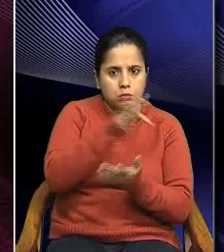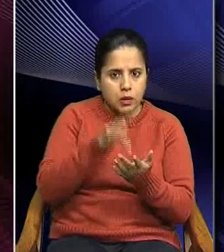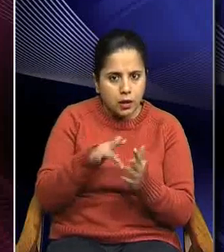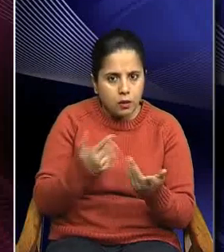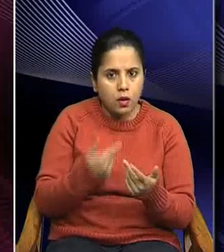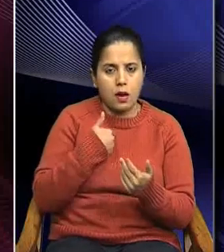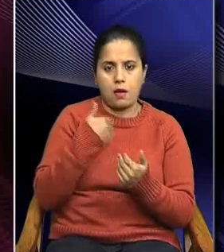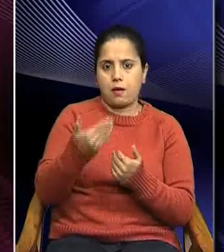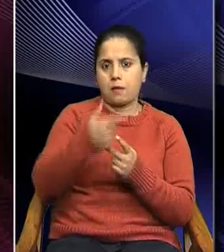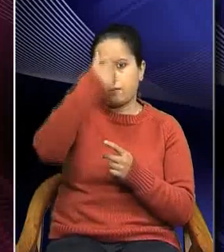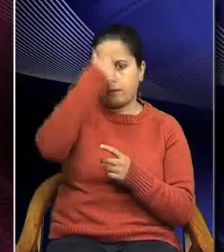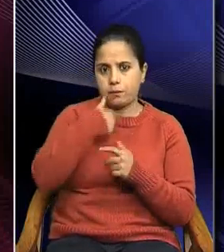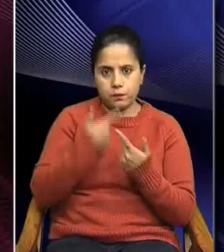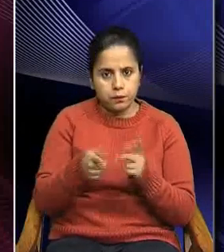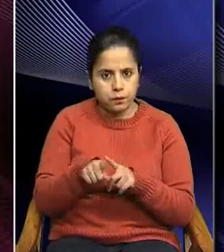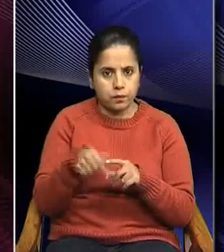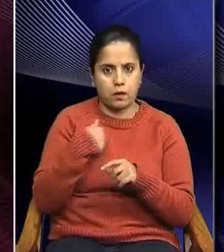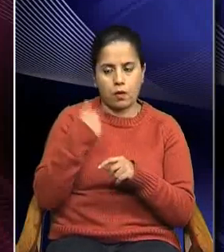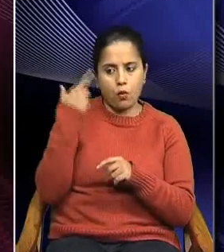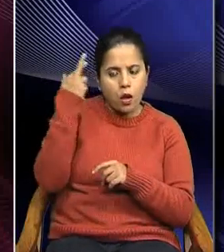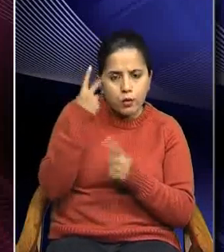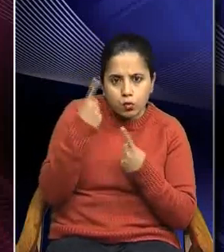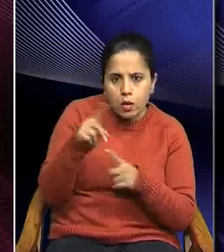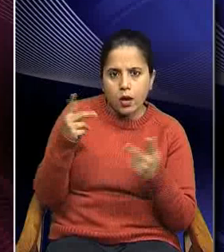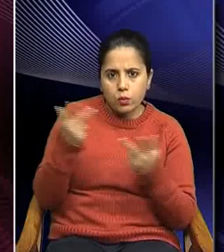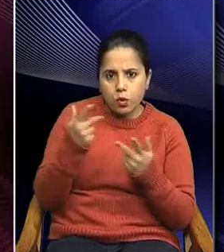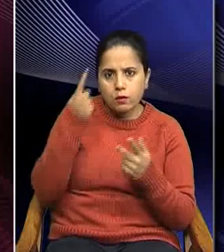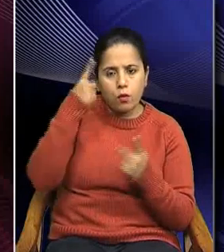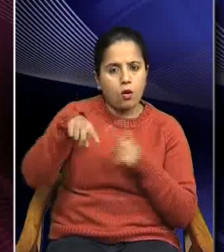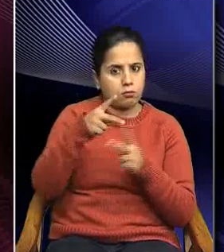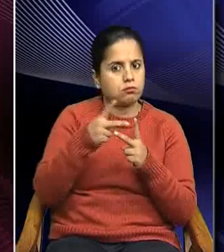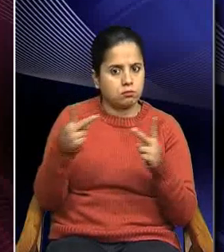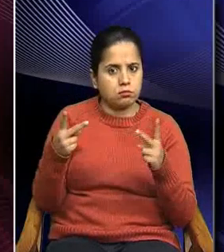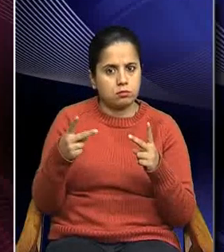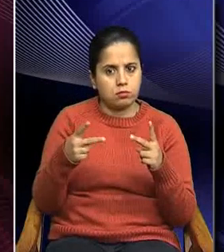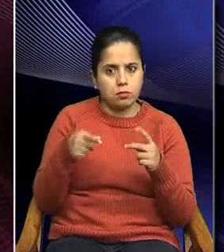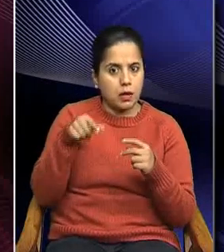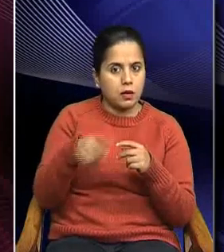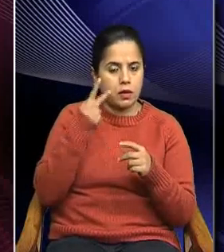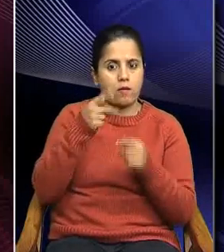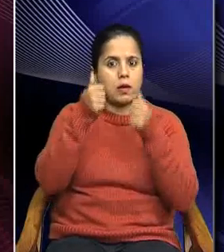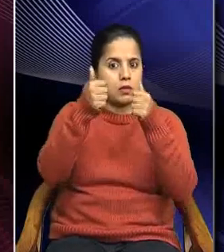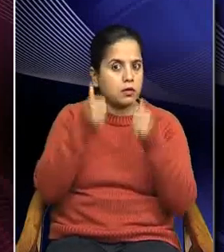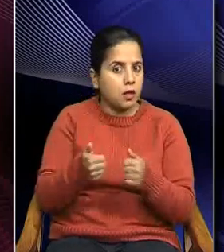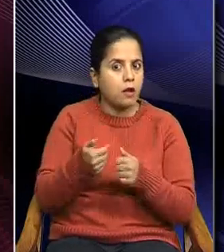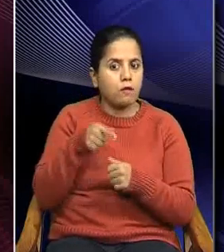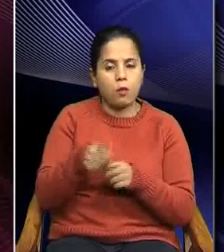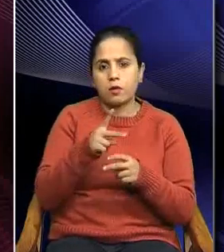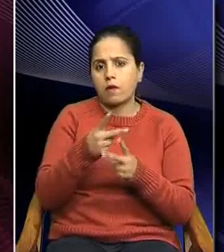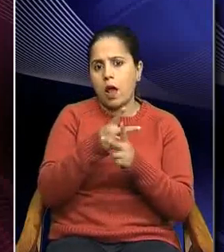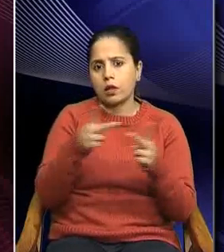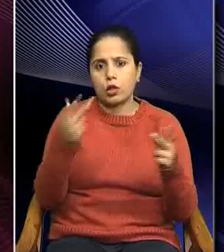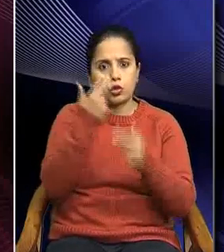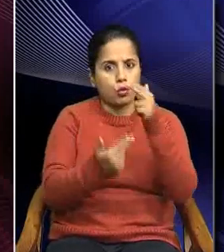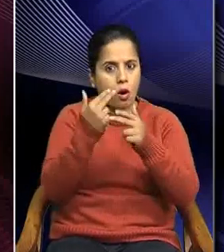into being, of our rationale for existence and so forth, comes as a result of several such